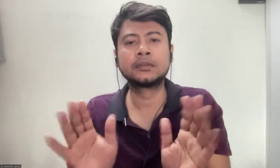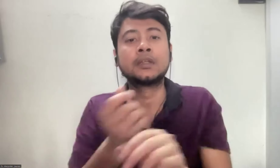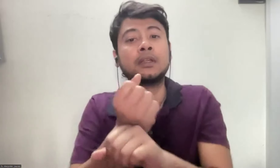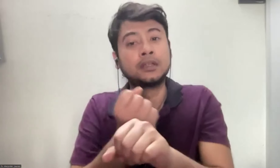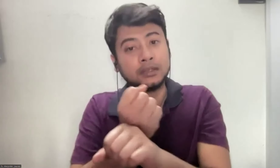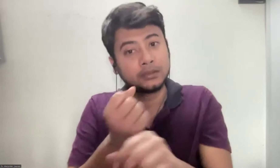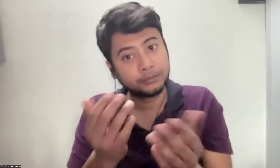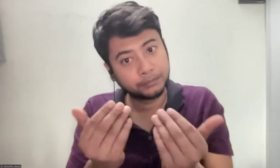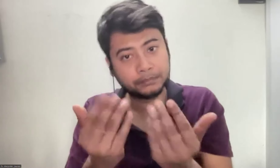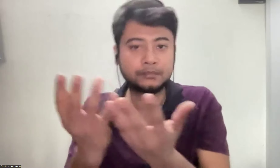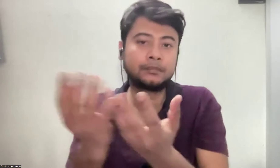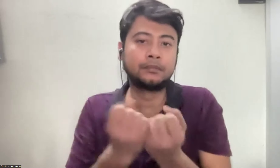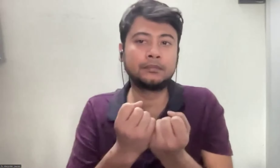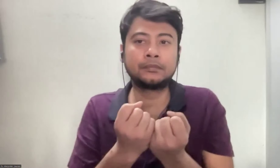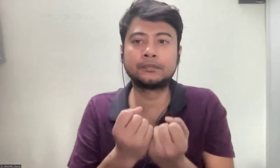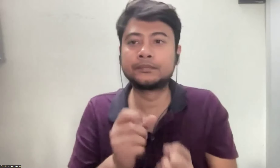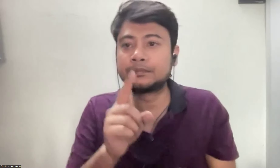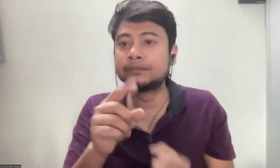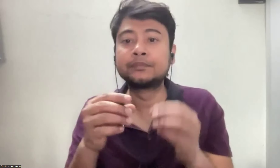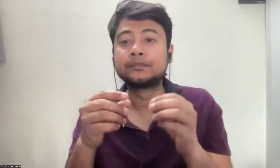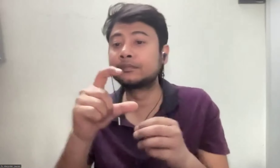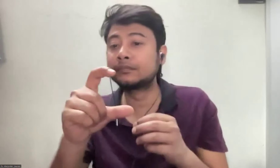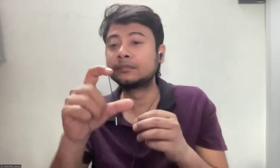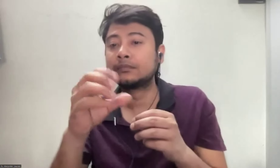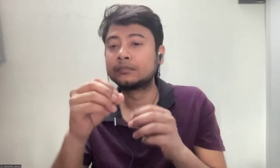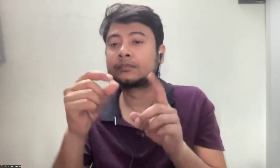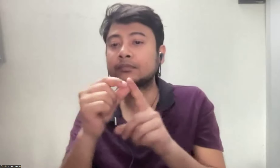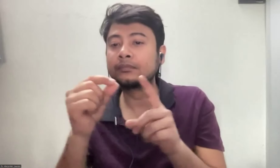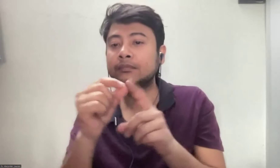No, it's not copper, it is brass.